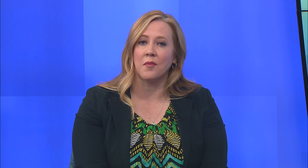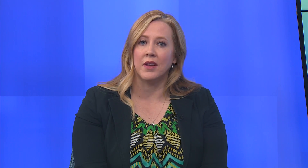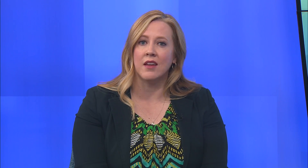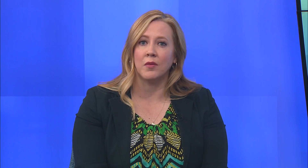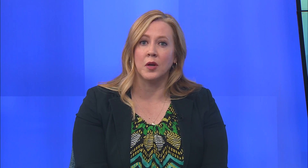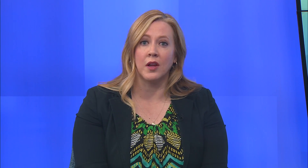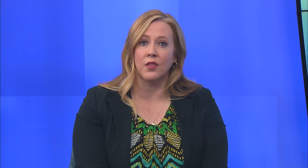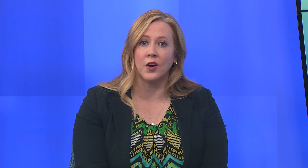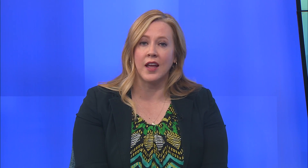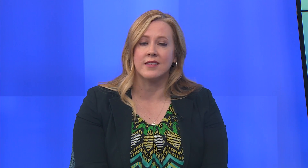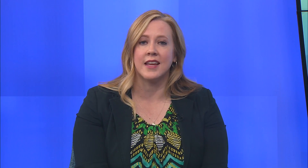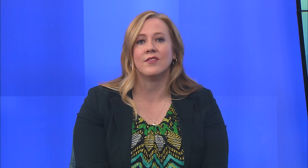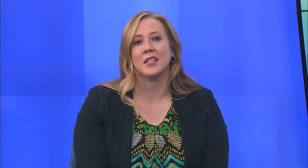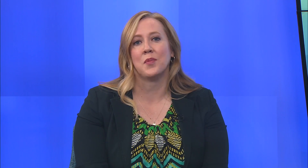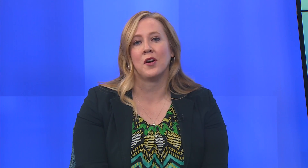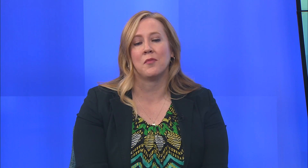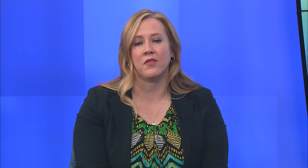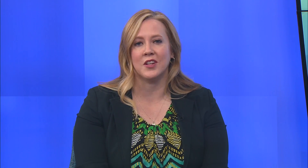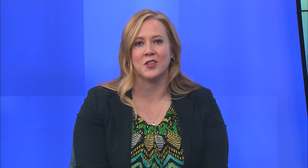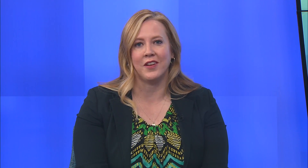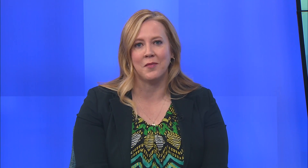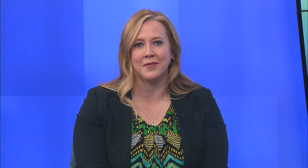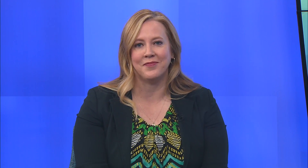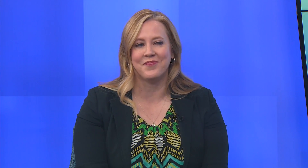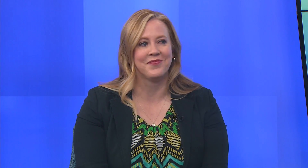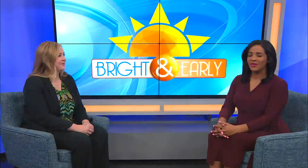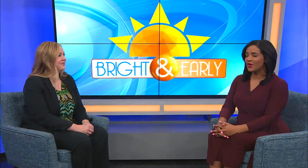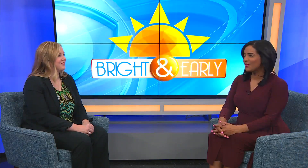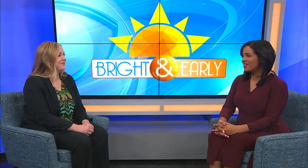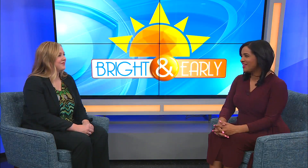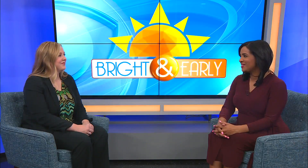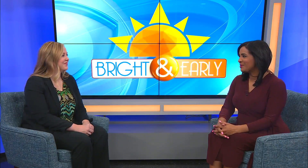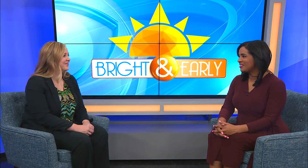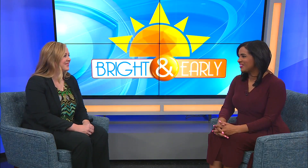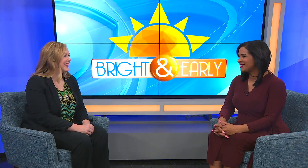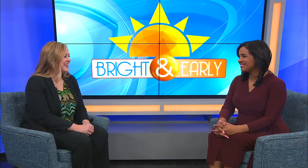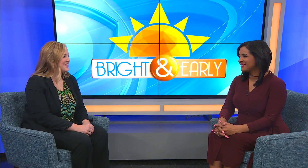class on Monday February 3rd as staff takes part in professional development all right thank you so much Erin thank you